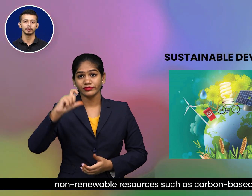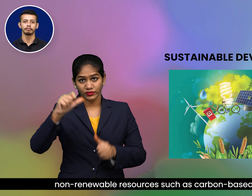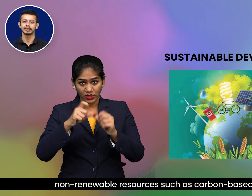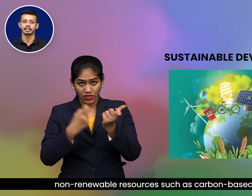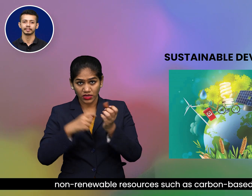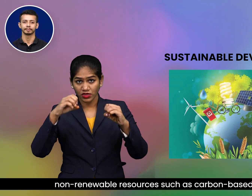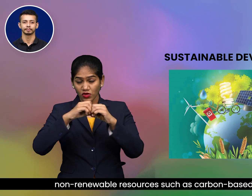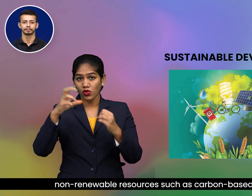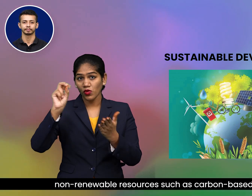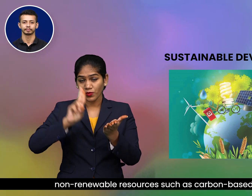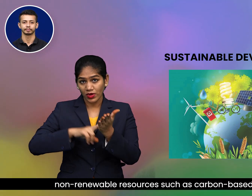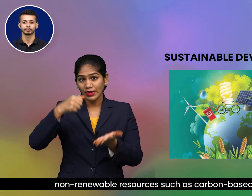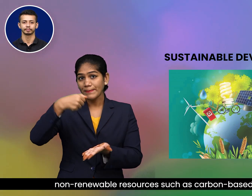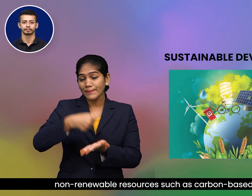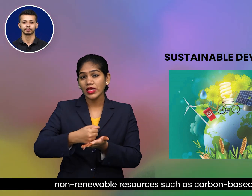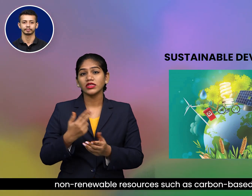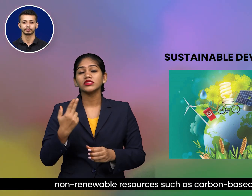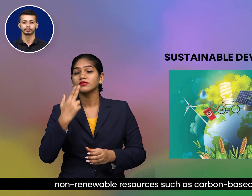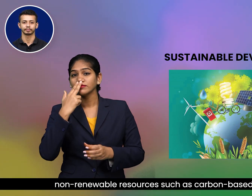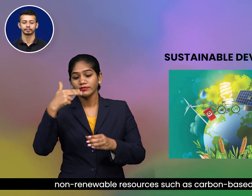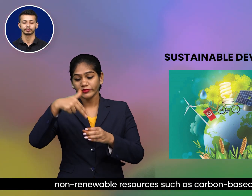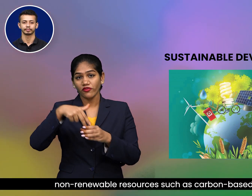carbon-based fuel wisely.